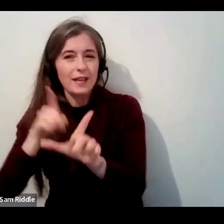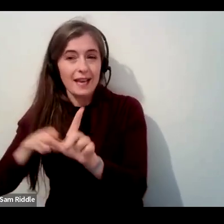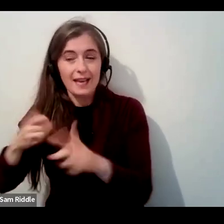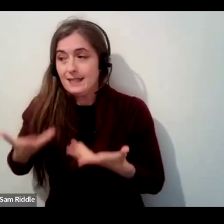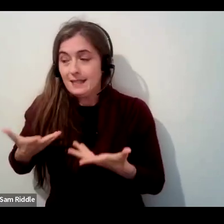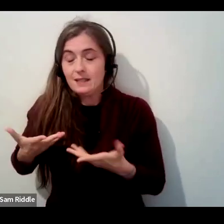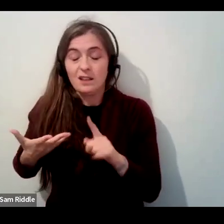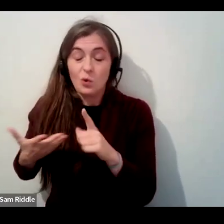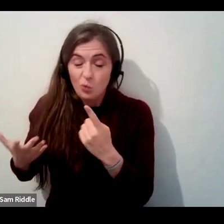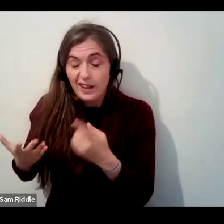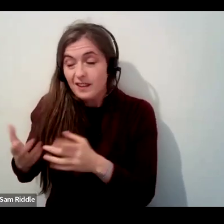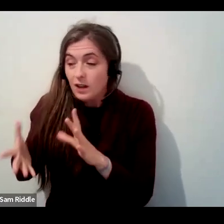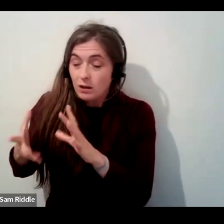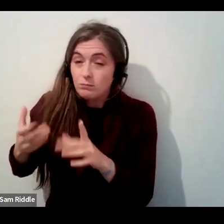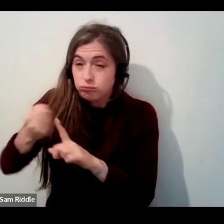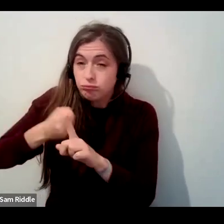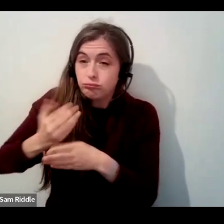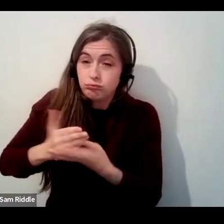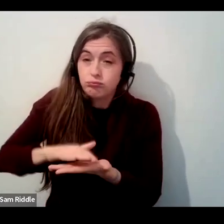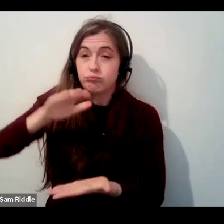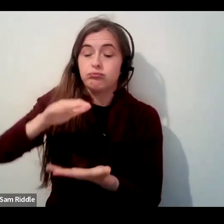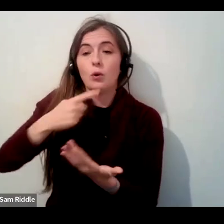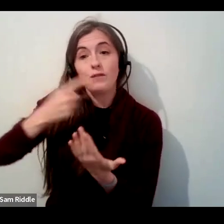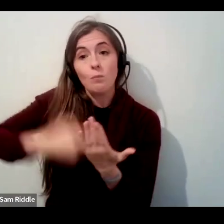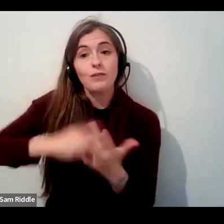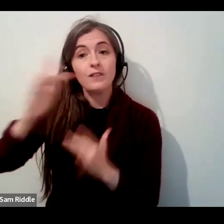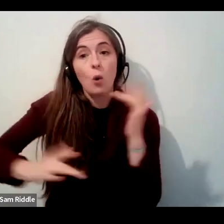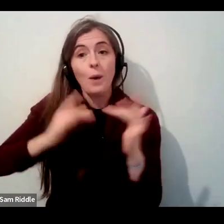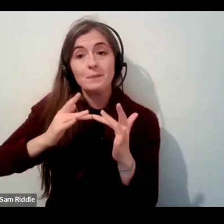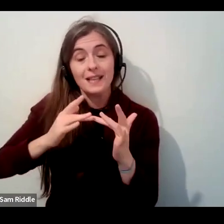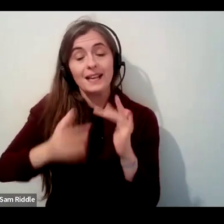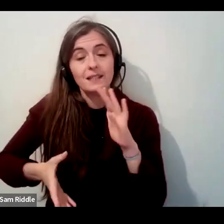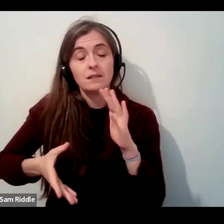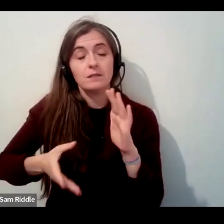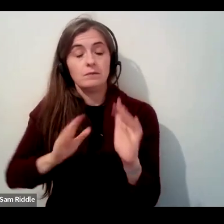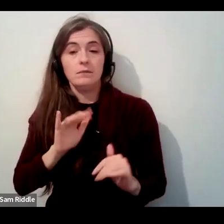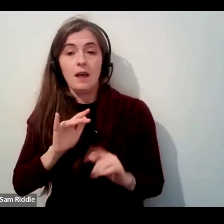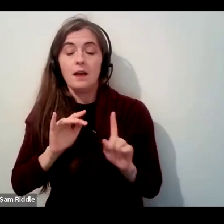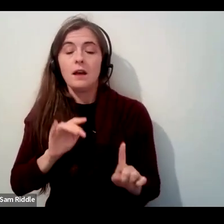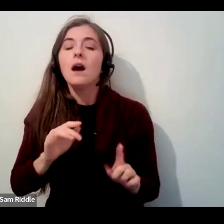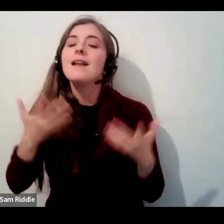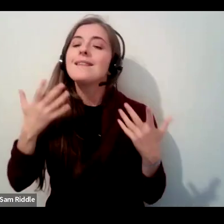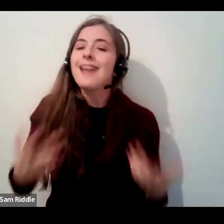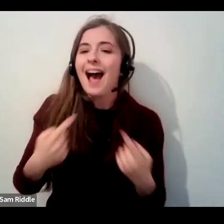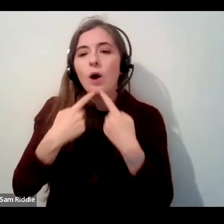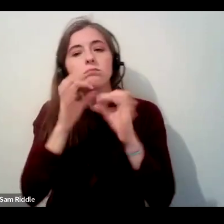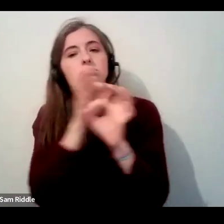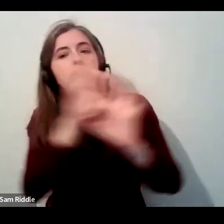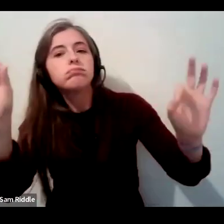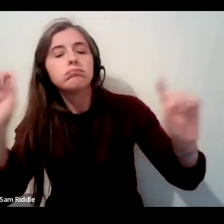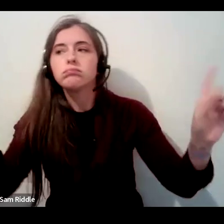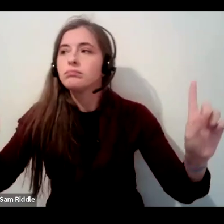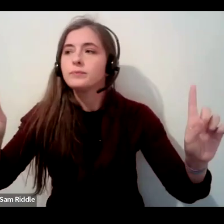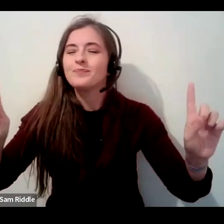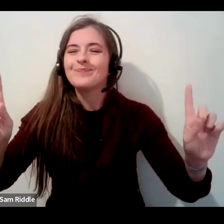now. We've done a lot of work. We've got a briefing of our own on our website. What we're now calling for is, we're